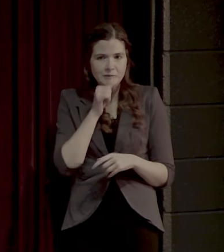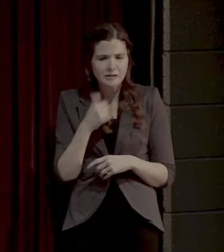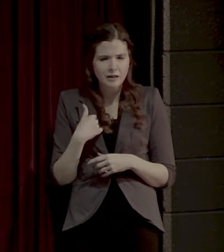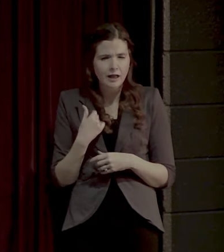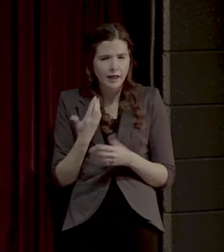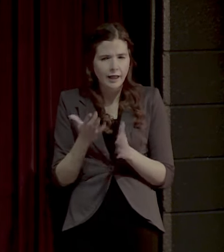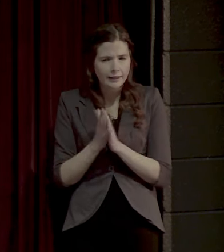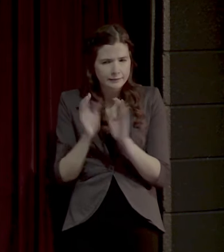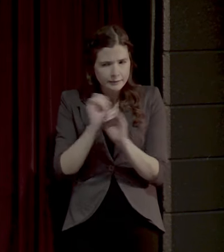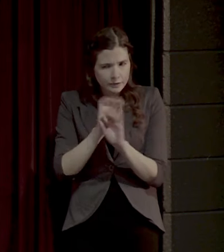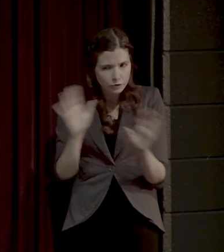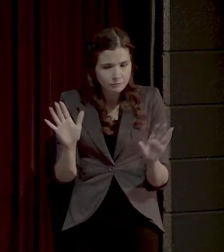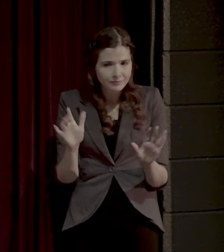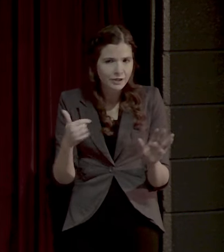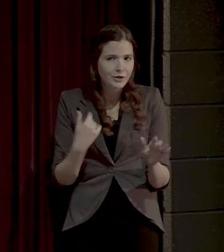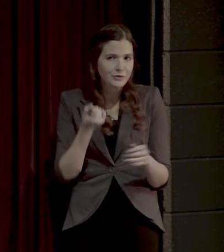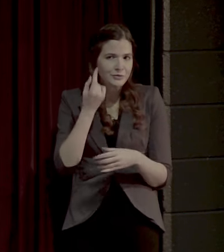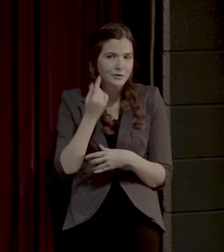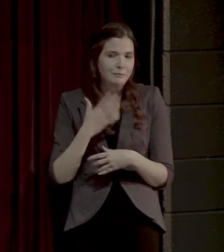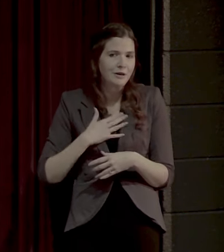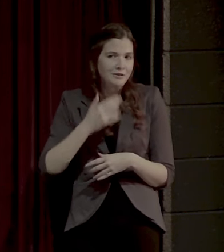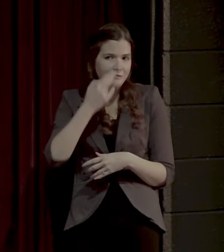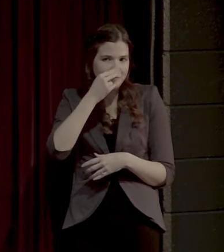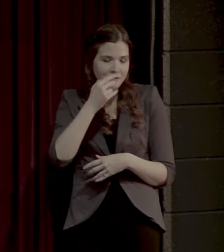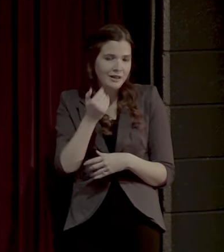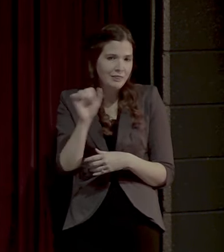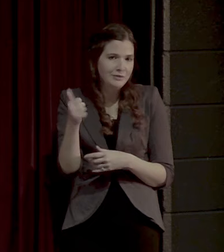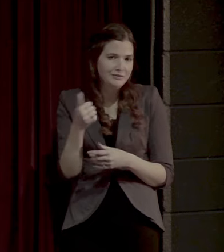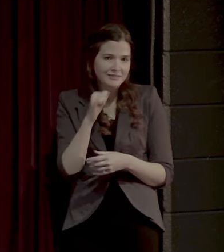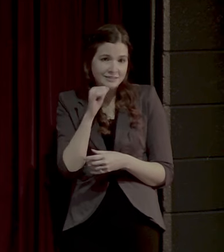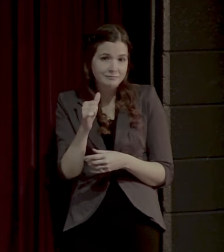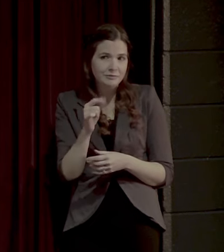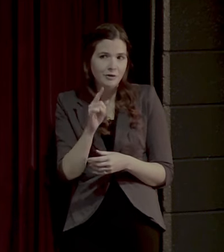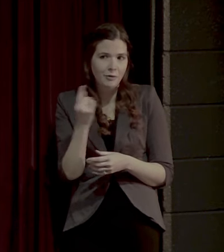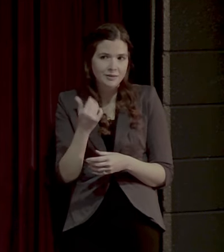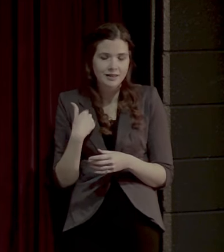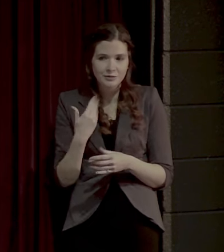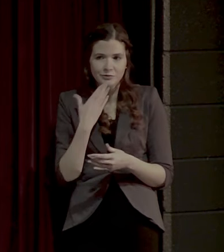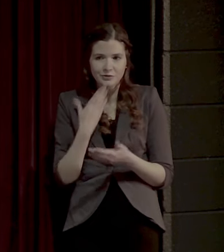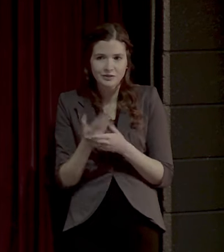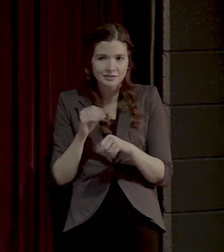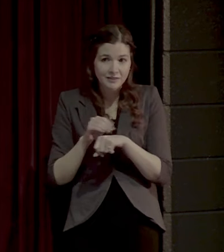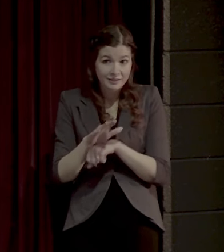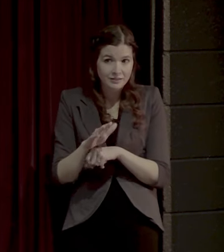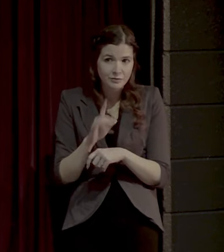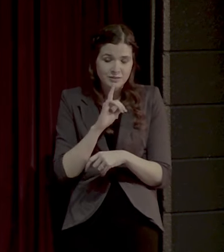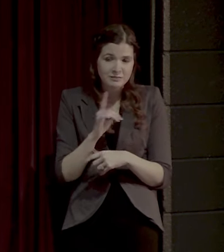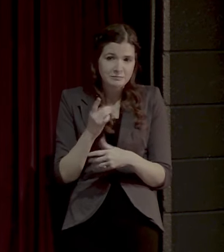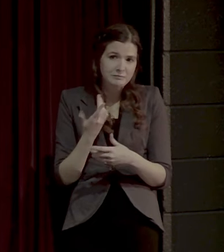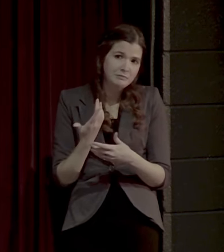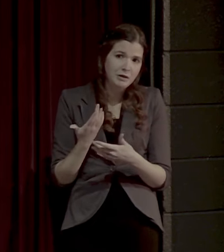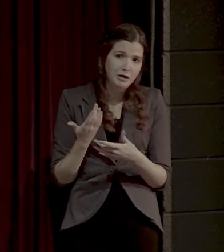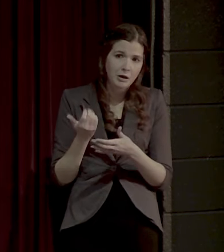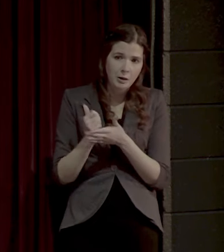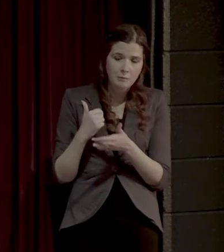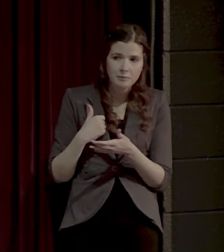clarification. He got my sense of humor when others didn't, and always had great advice. It really helped with my sense of belonging here at Lake